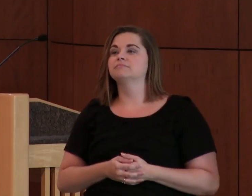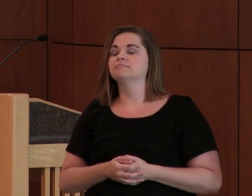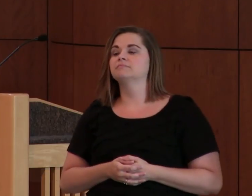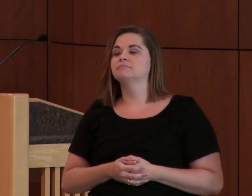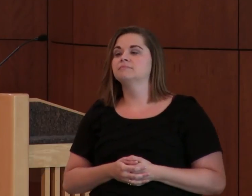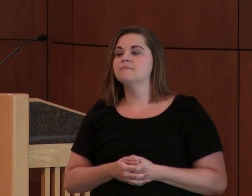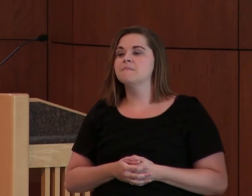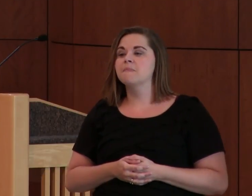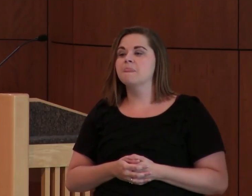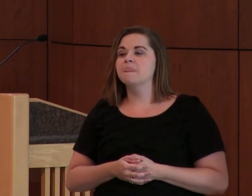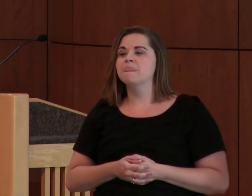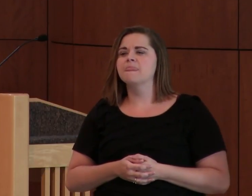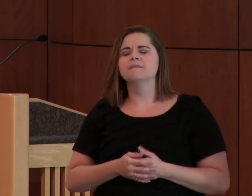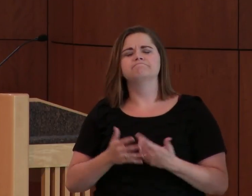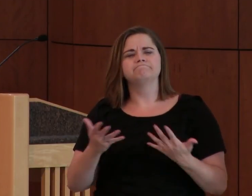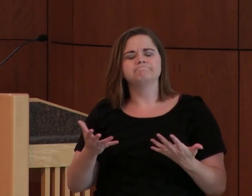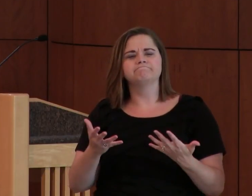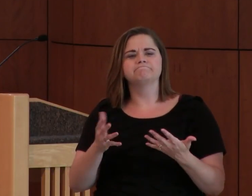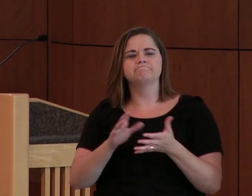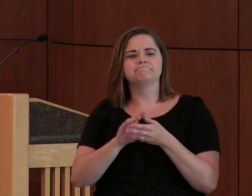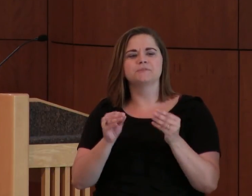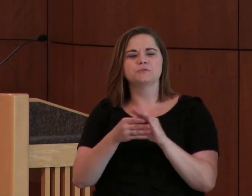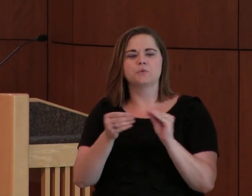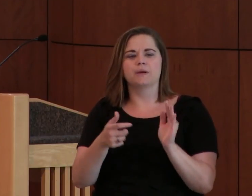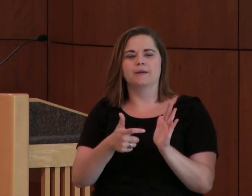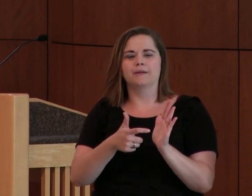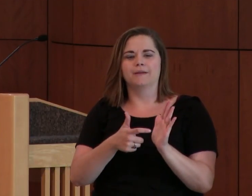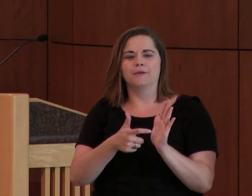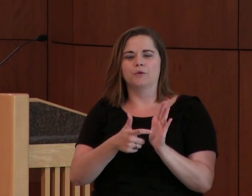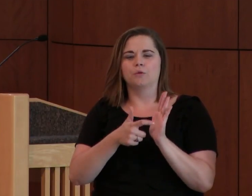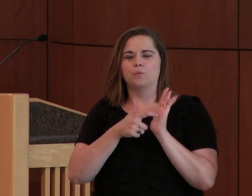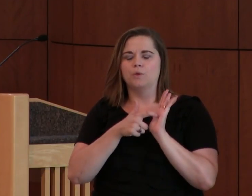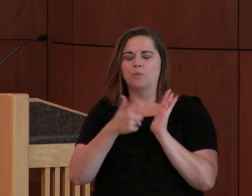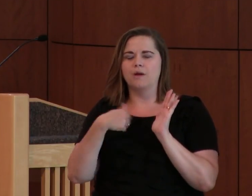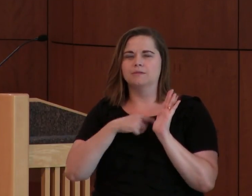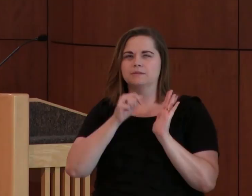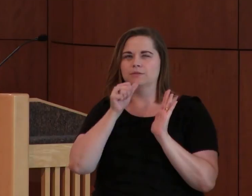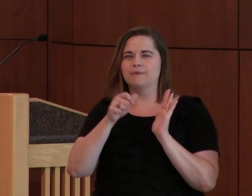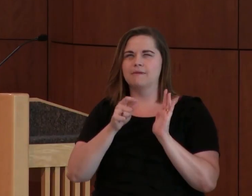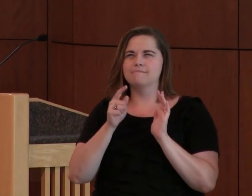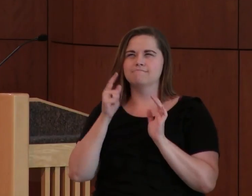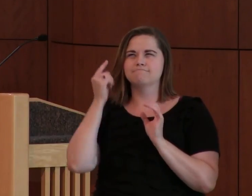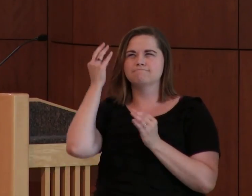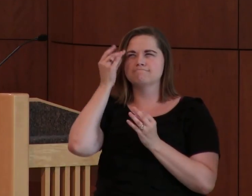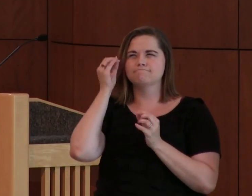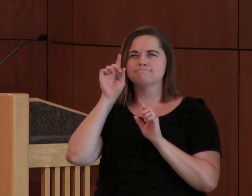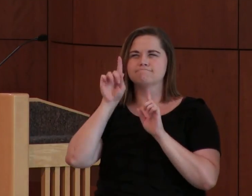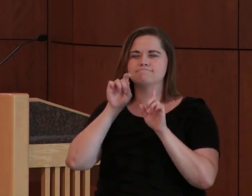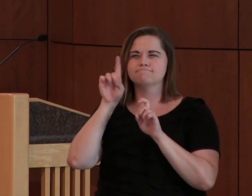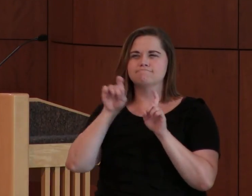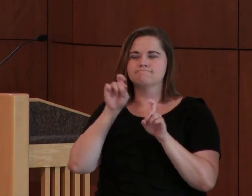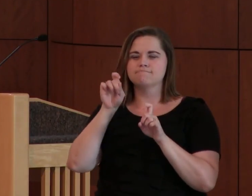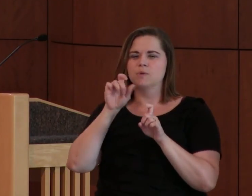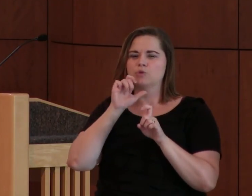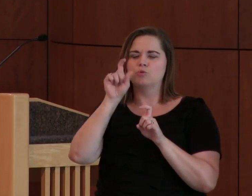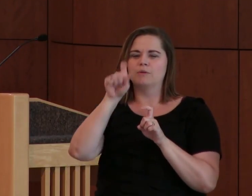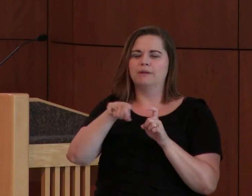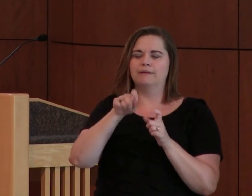Now, it's one of these stories, though, that requires us not to ask too many questions of our own. We don't need to get into how